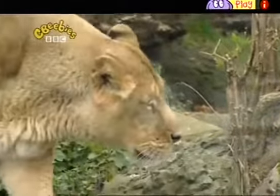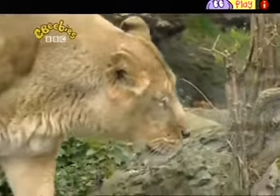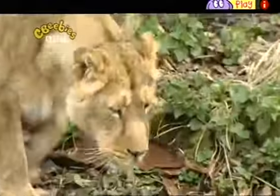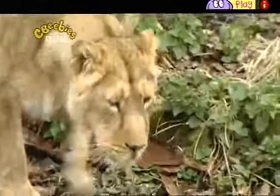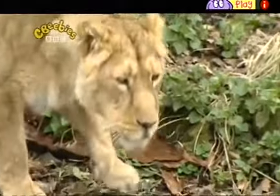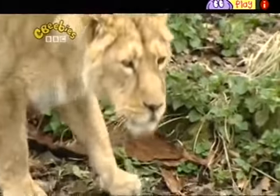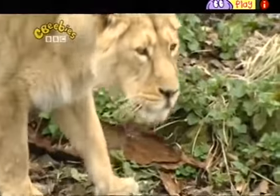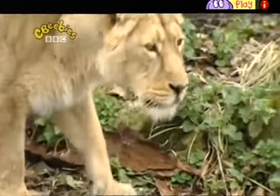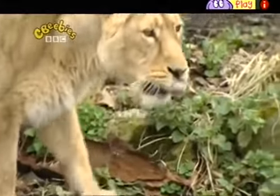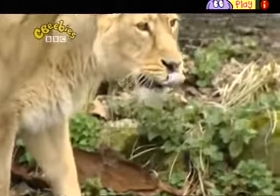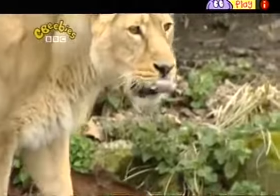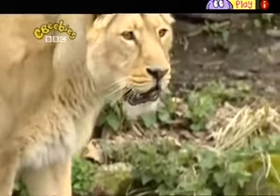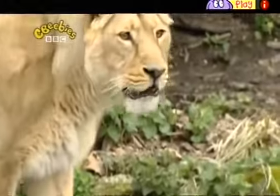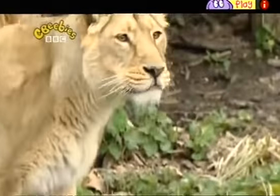Look, she's sniffing for food.